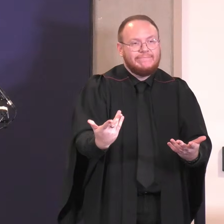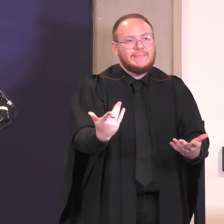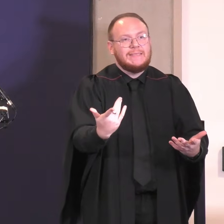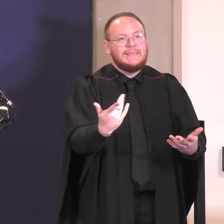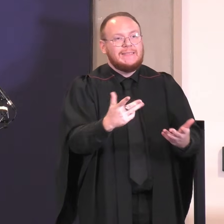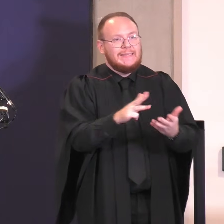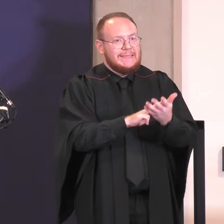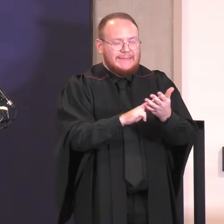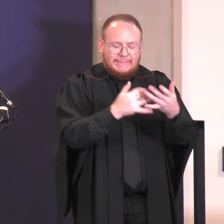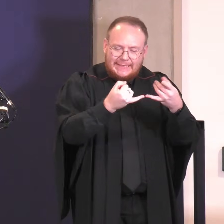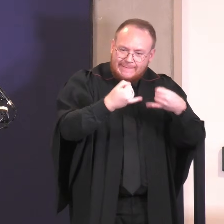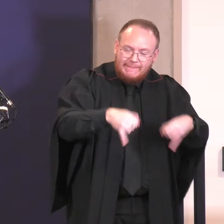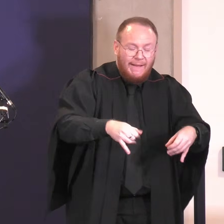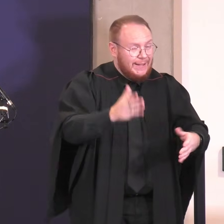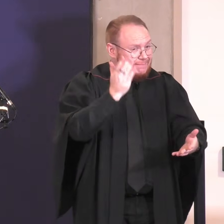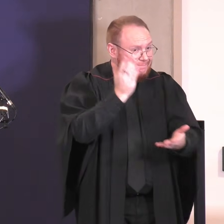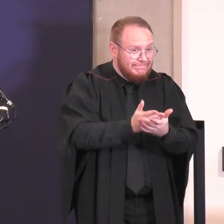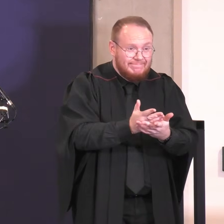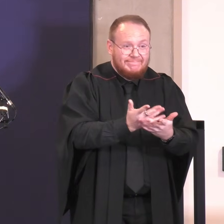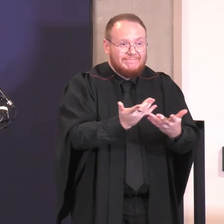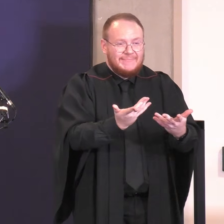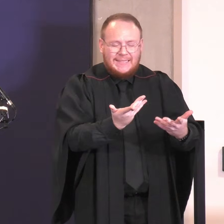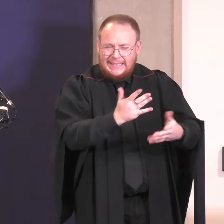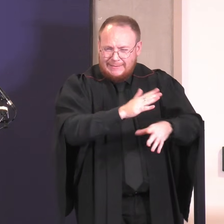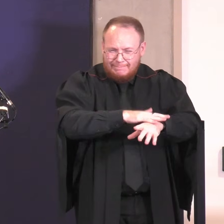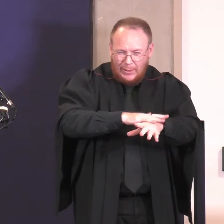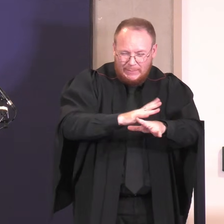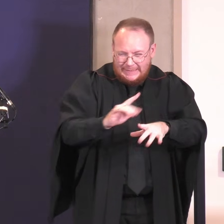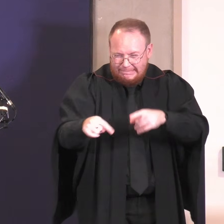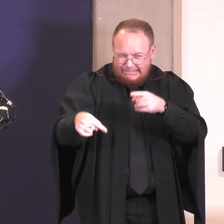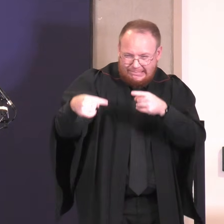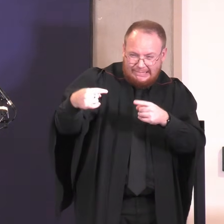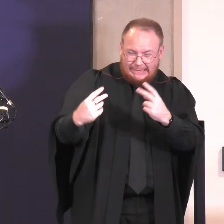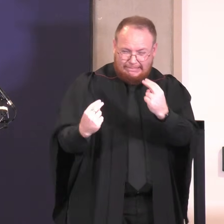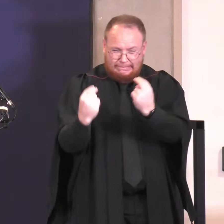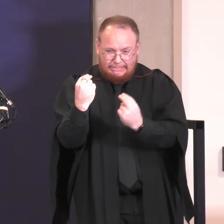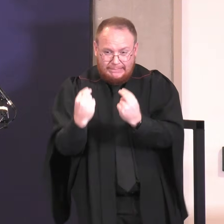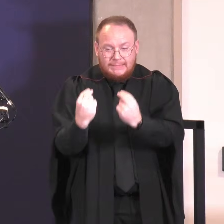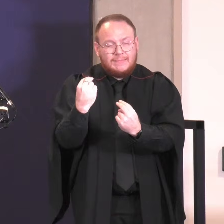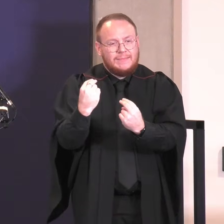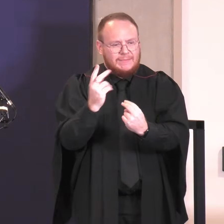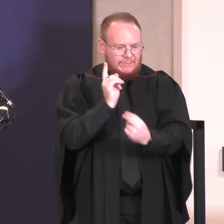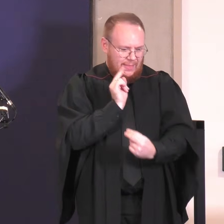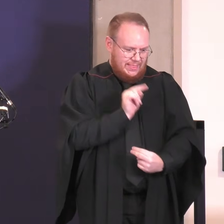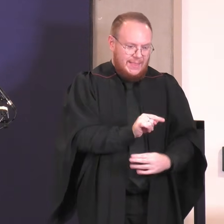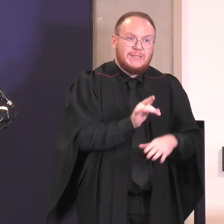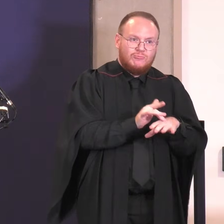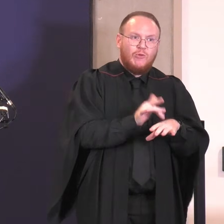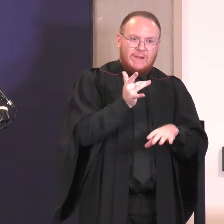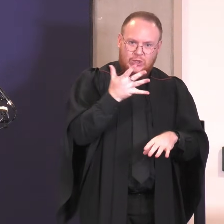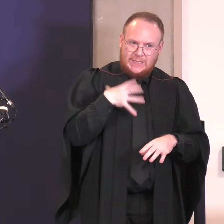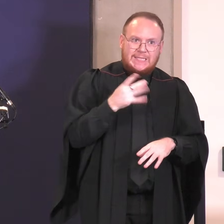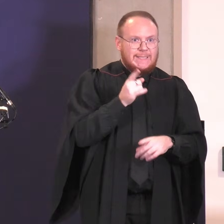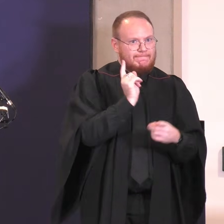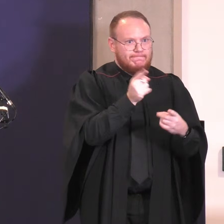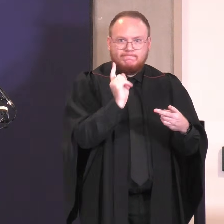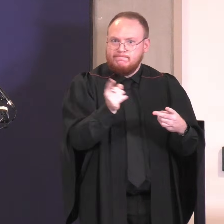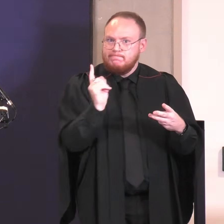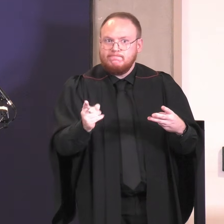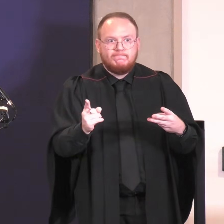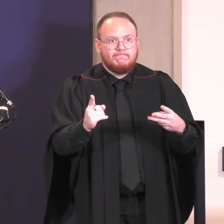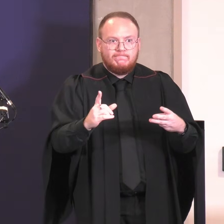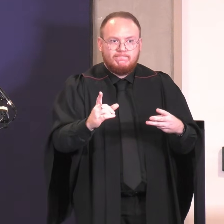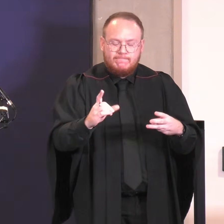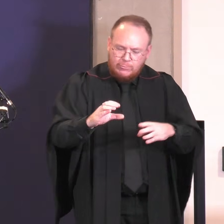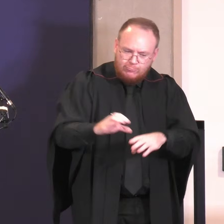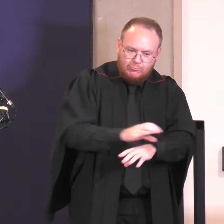knockbacks, doubts, and moments that test you to your very limit. But that's what this profession demands. Resilience,